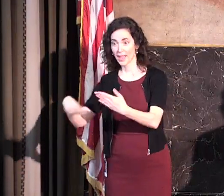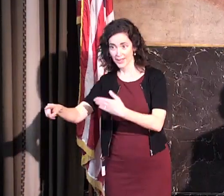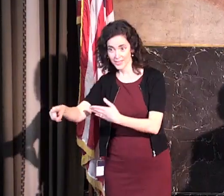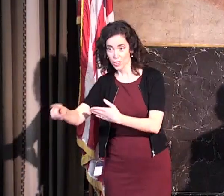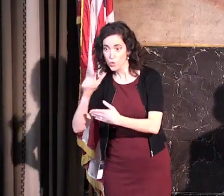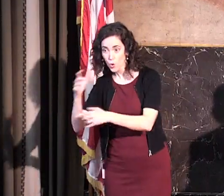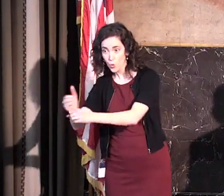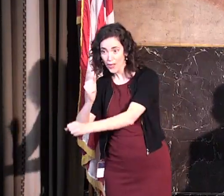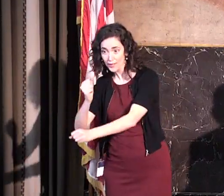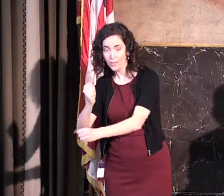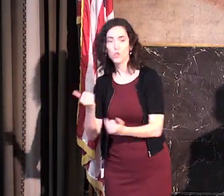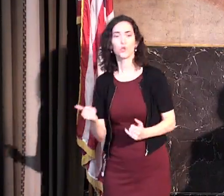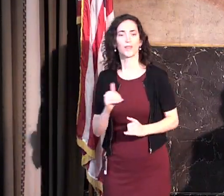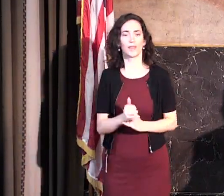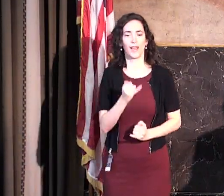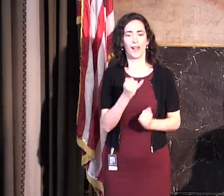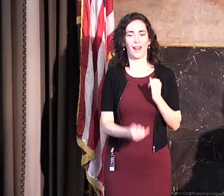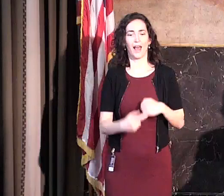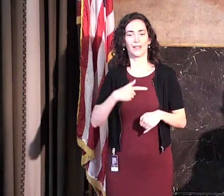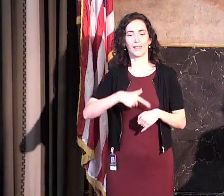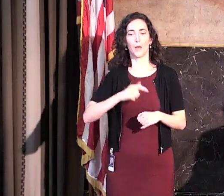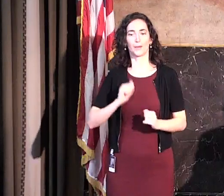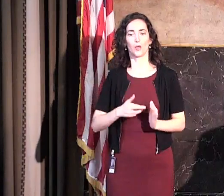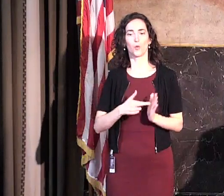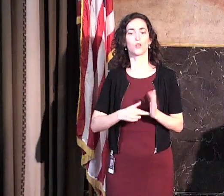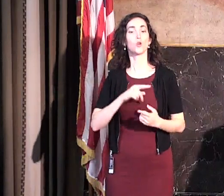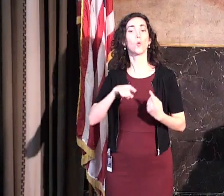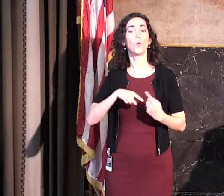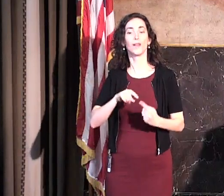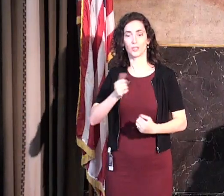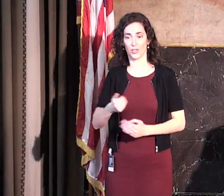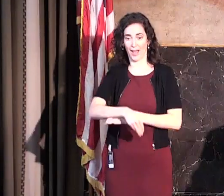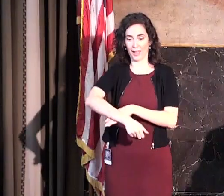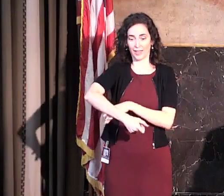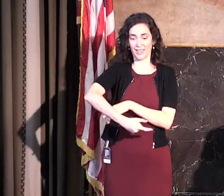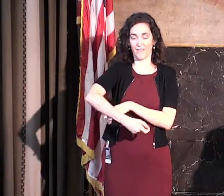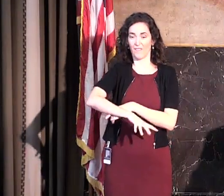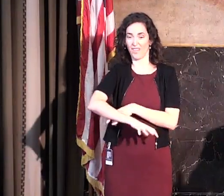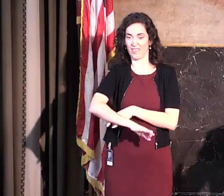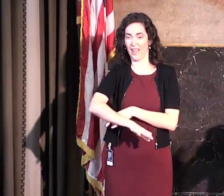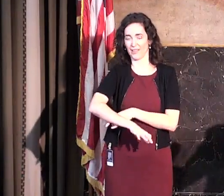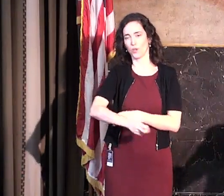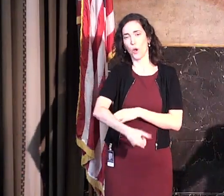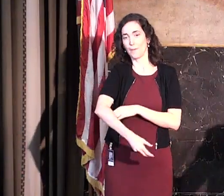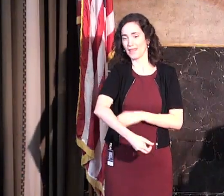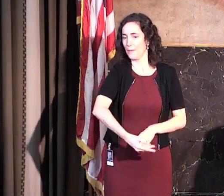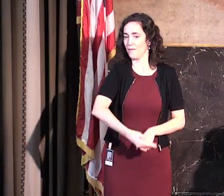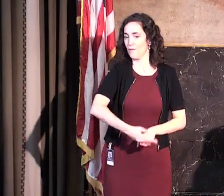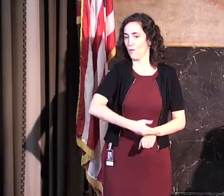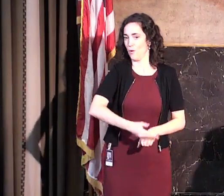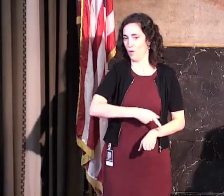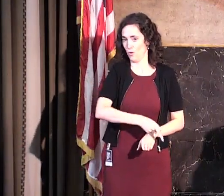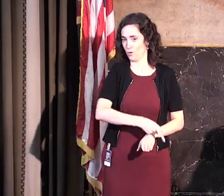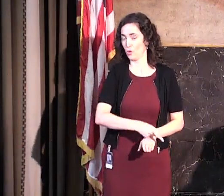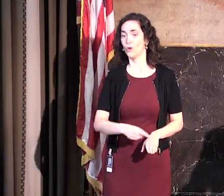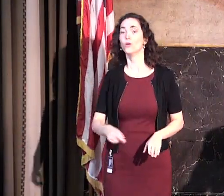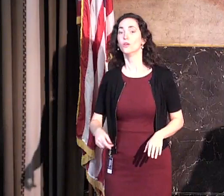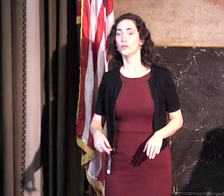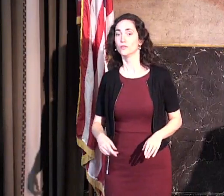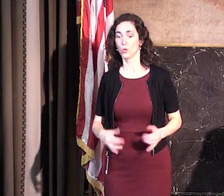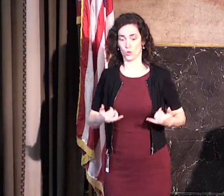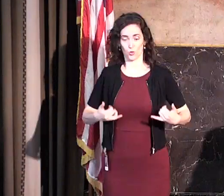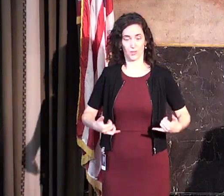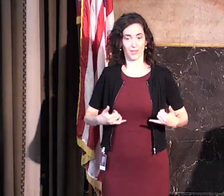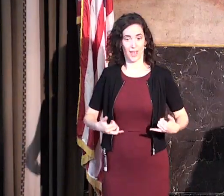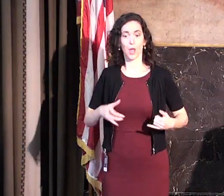precisely 11:59. You got to register today, so 12 o'clock is tomorrow. So you got to do it